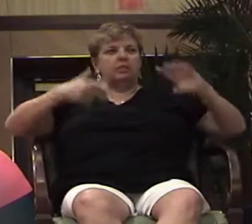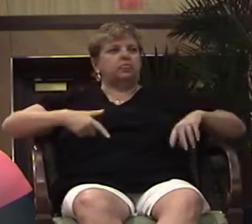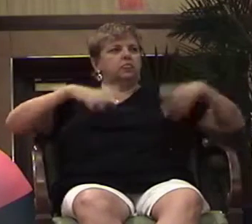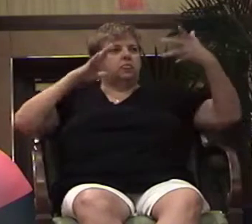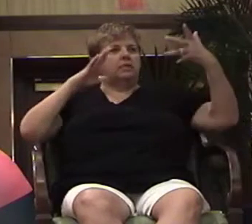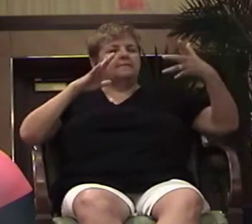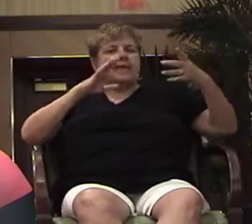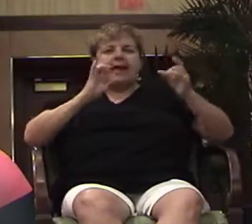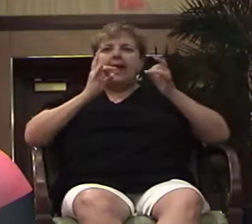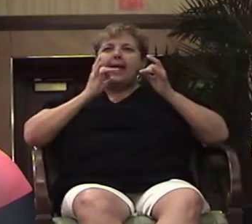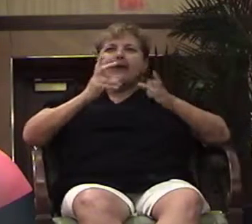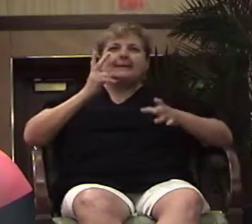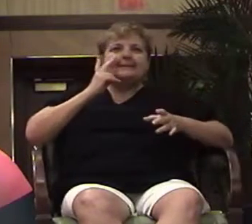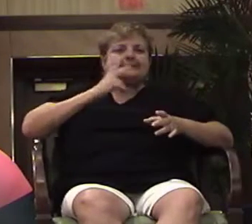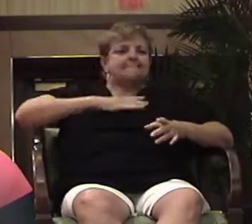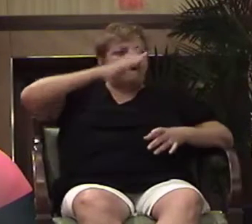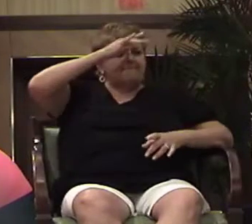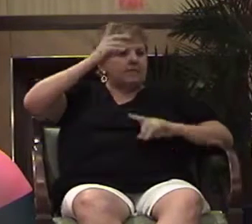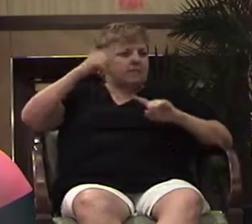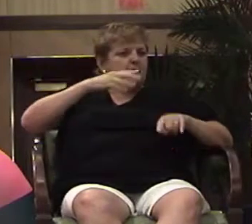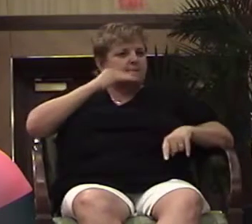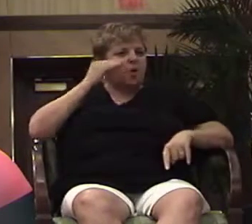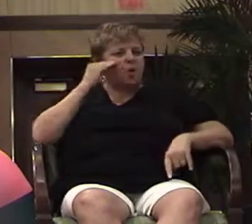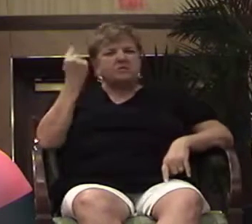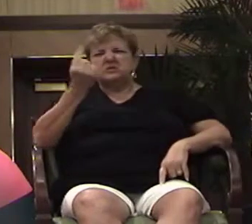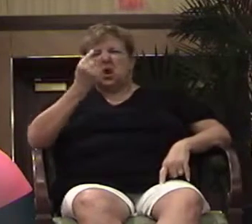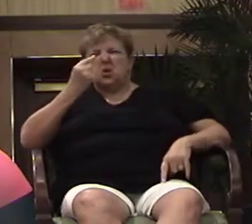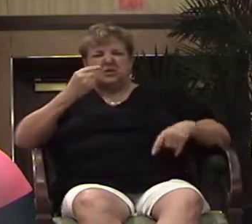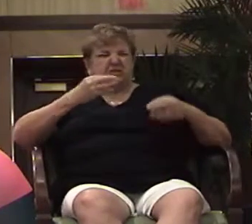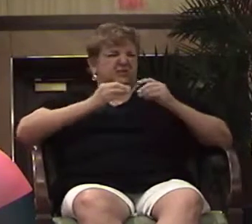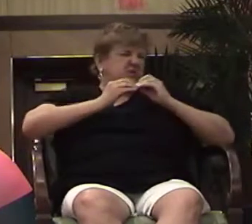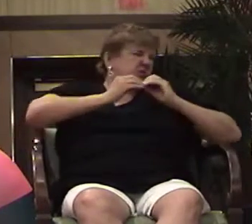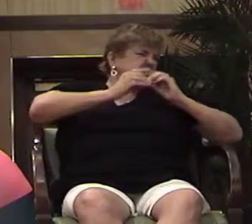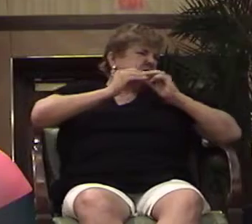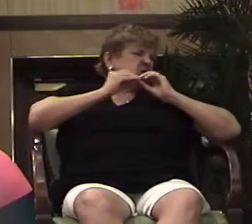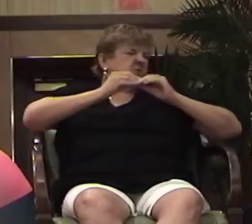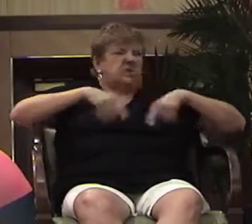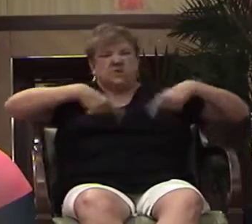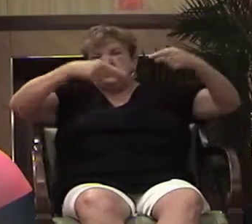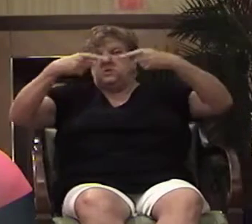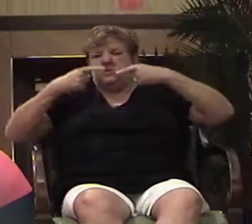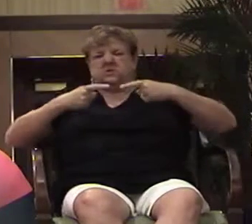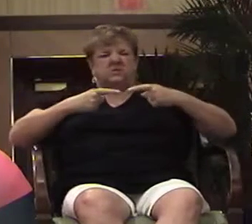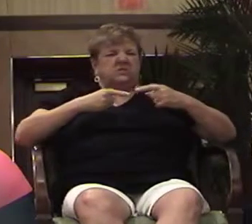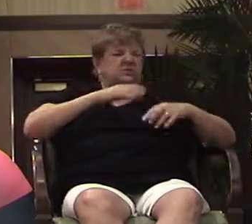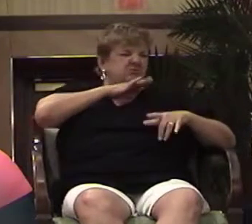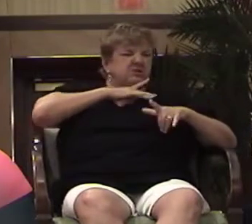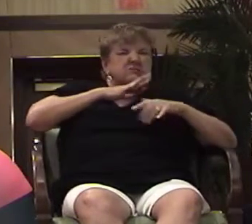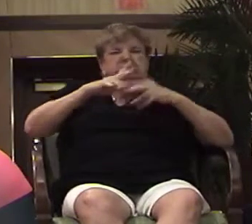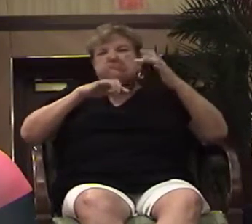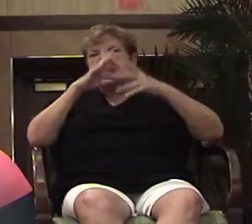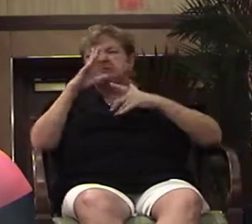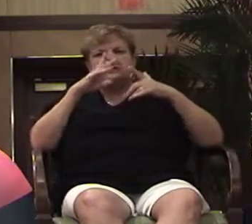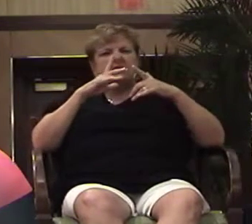always be argumentative, you know. He was a fighting drunk, and it was very unsettling to our